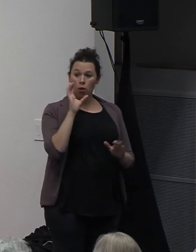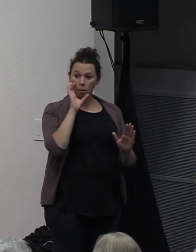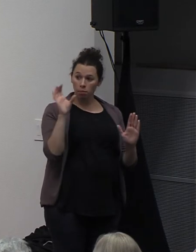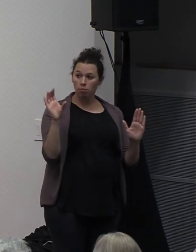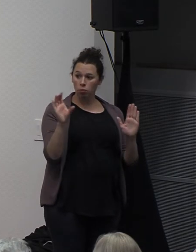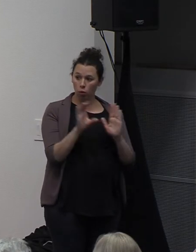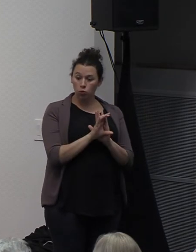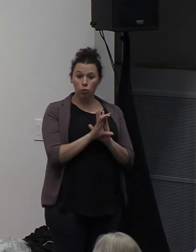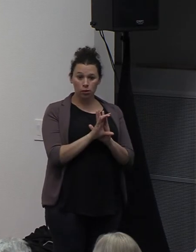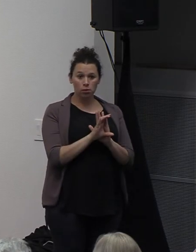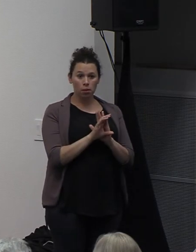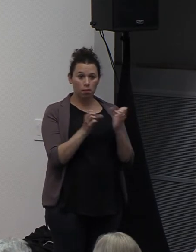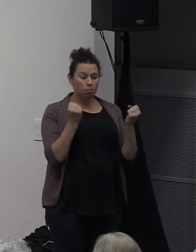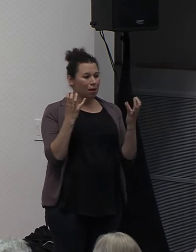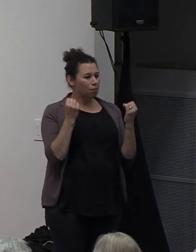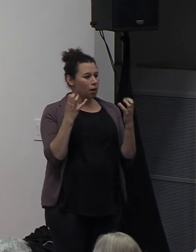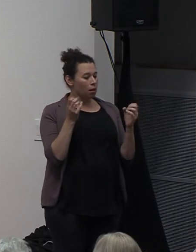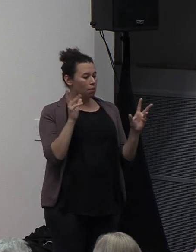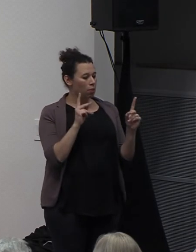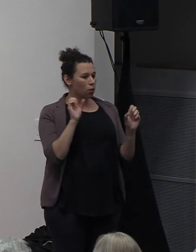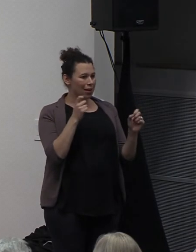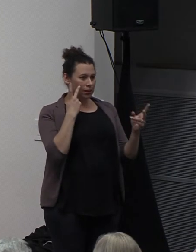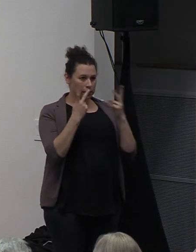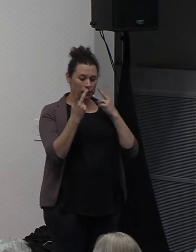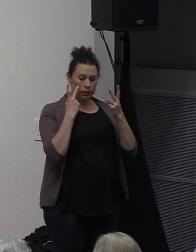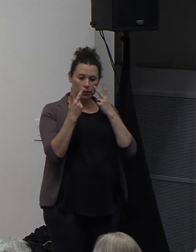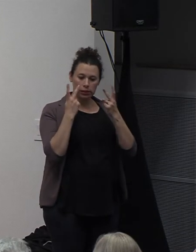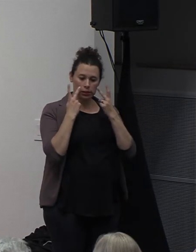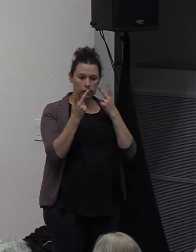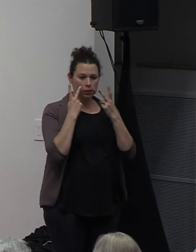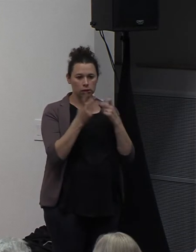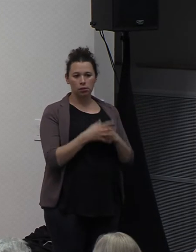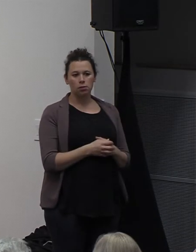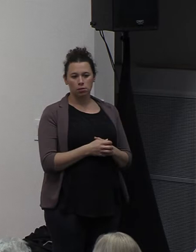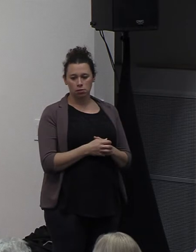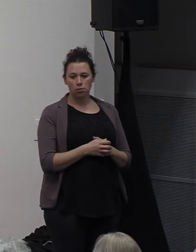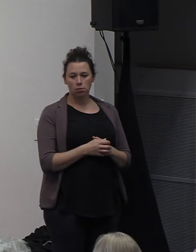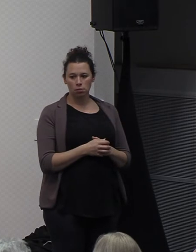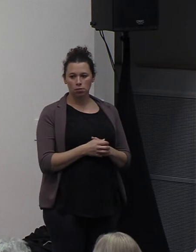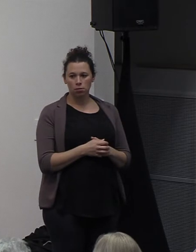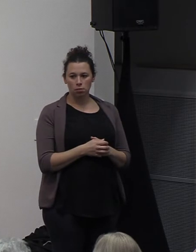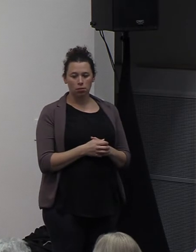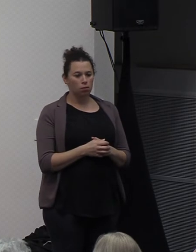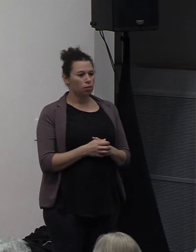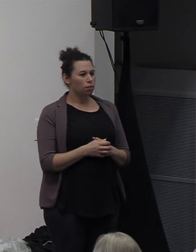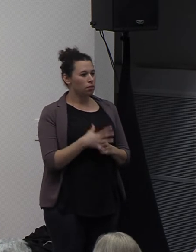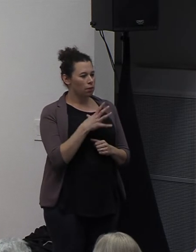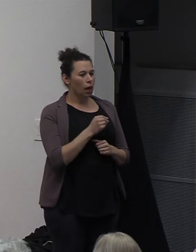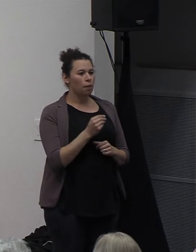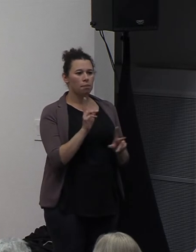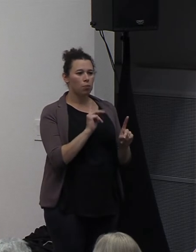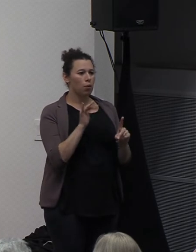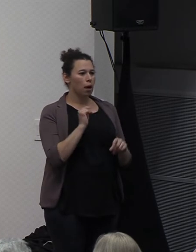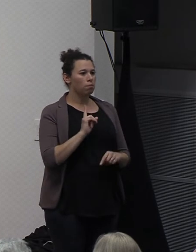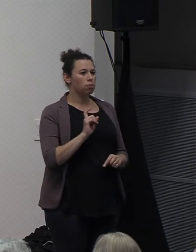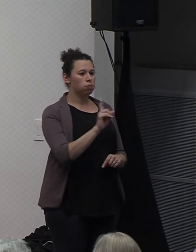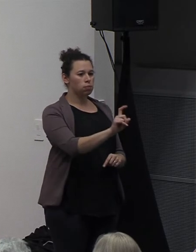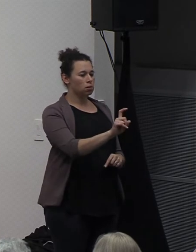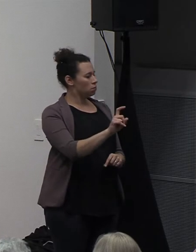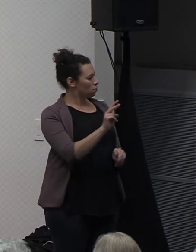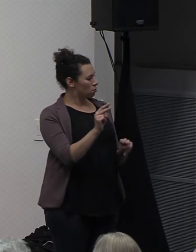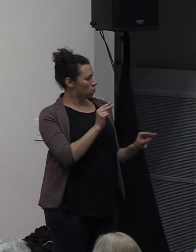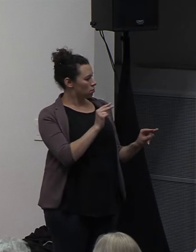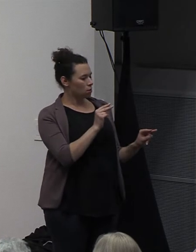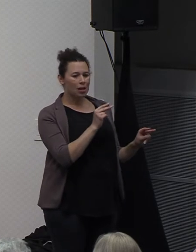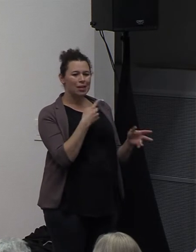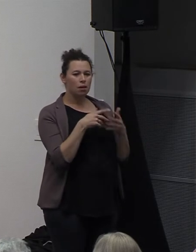uninhibited entry point into the everyday lives and consciousness of the people passing by, independent of origin, age, or